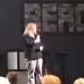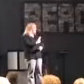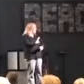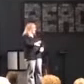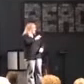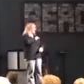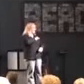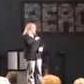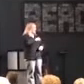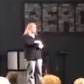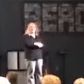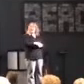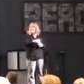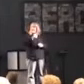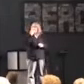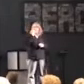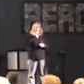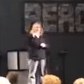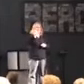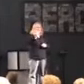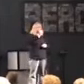don't think it was just the food bucket.